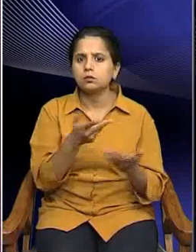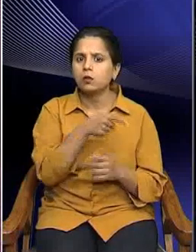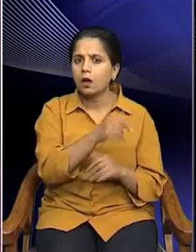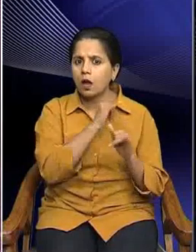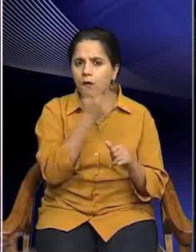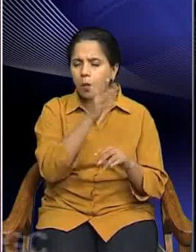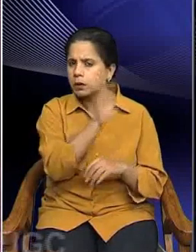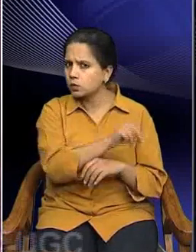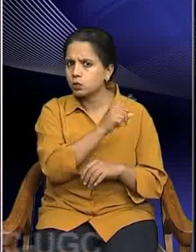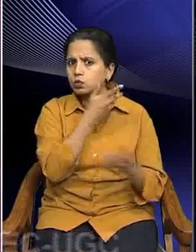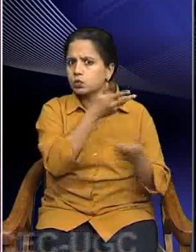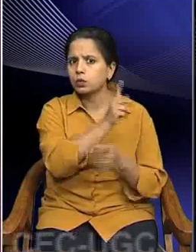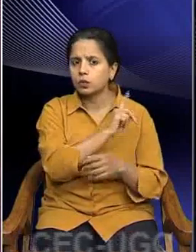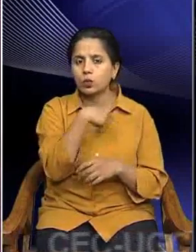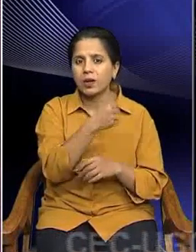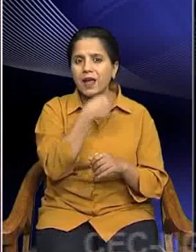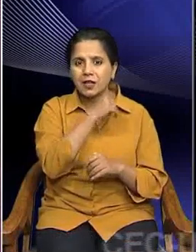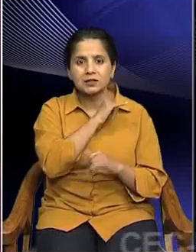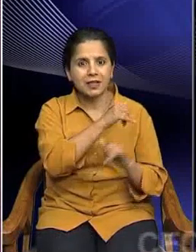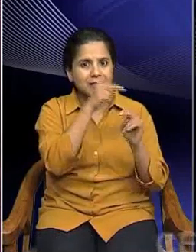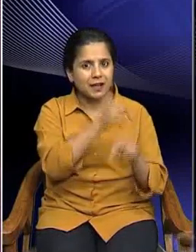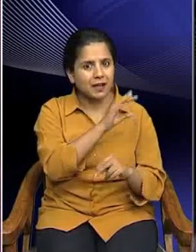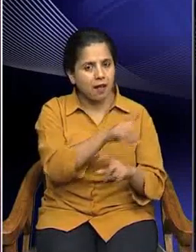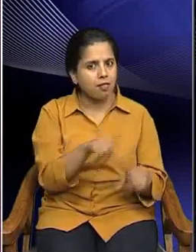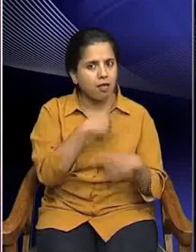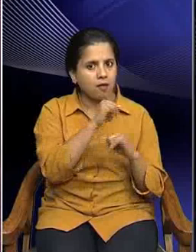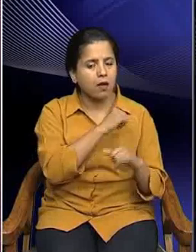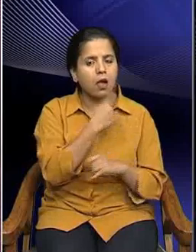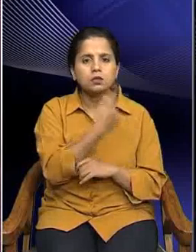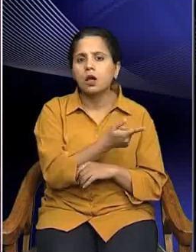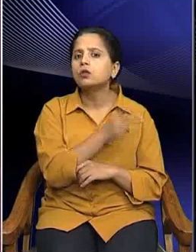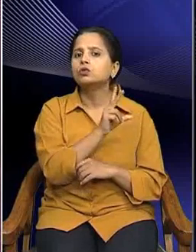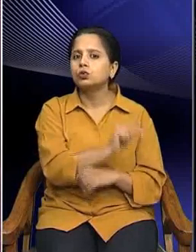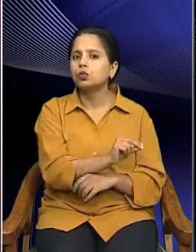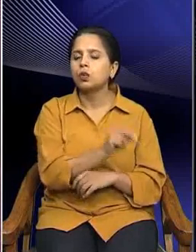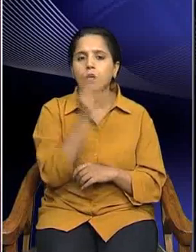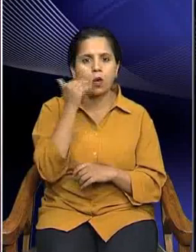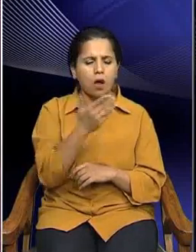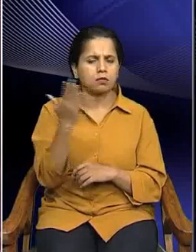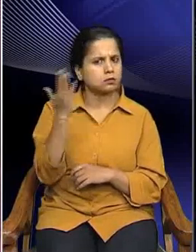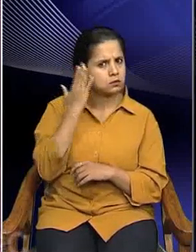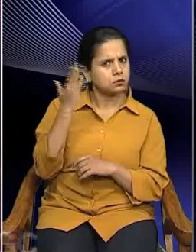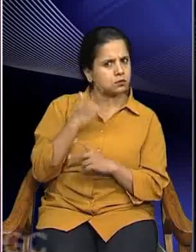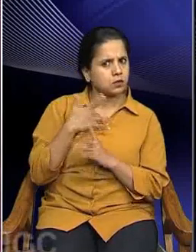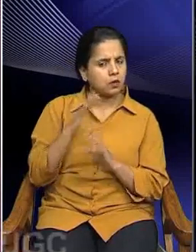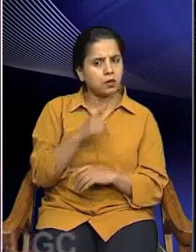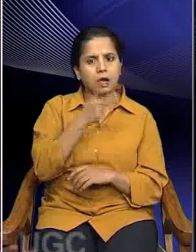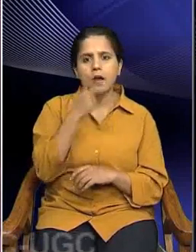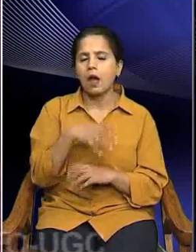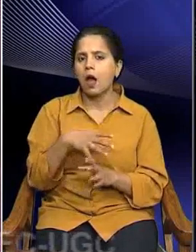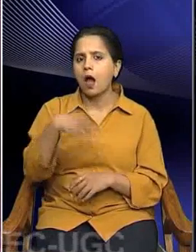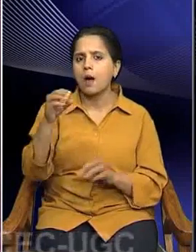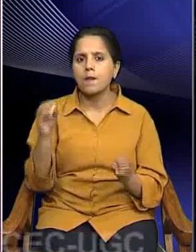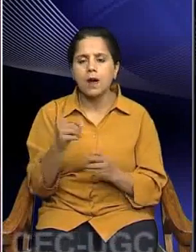women who are of similar need in their life. And so therefore, because of this discouragement, she is not able to go and